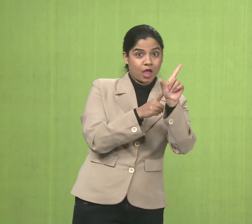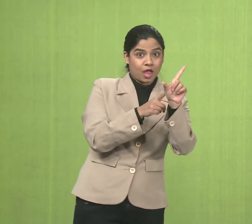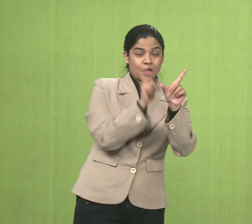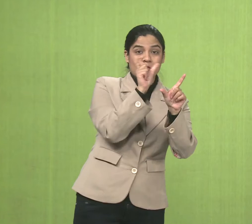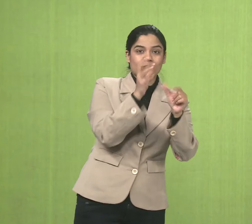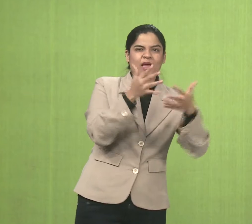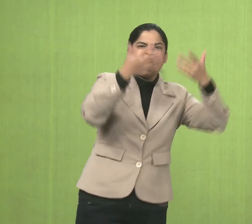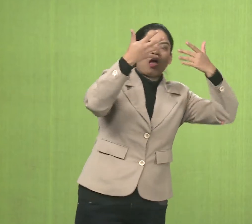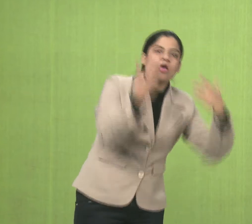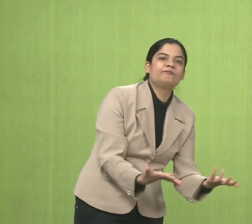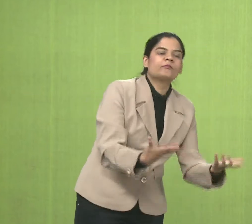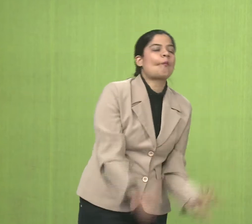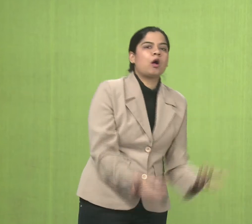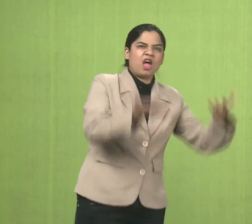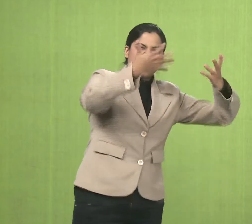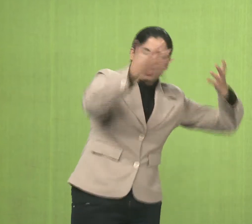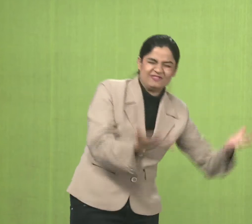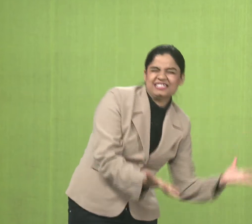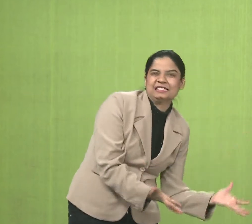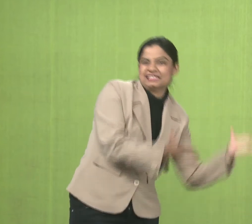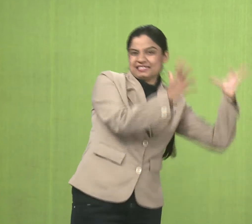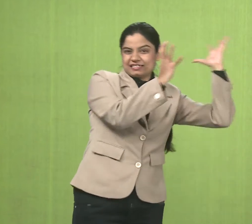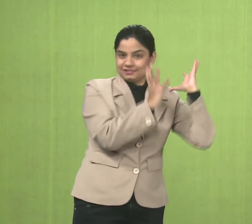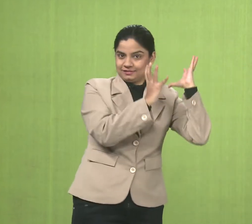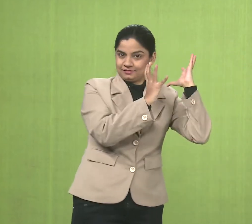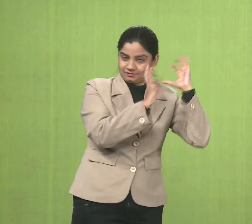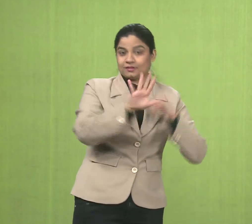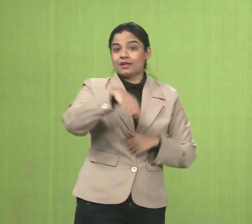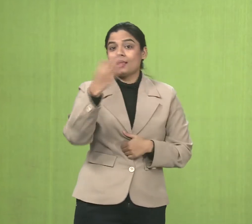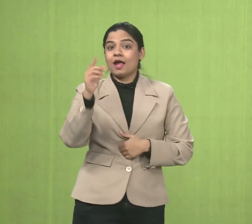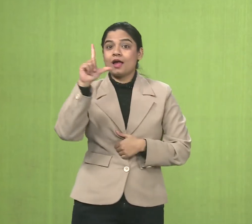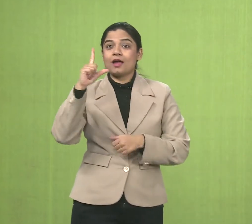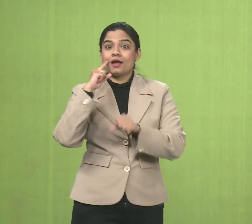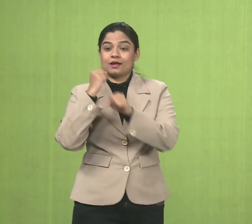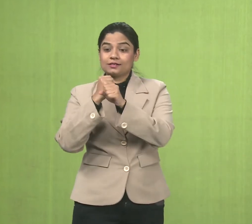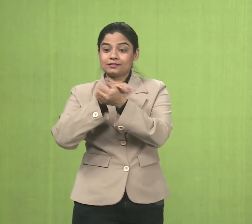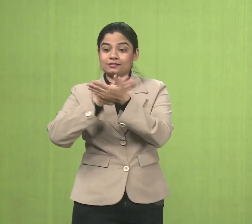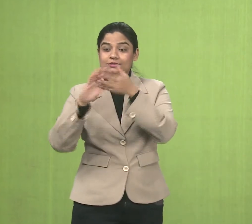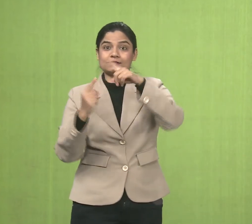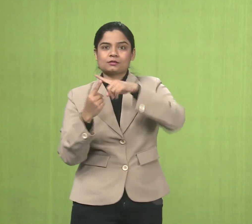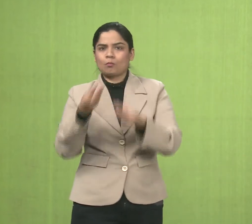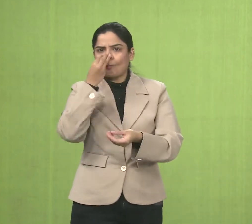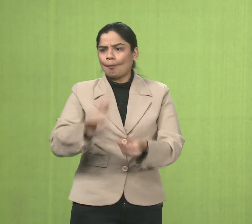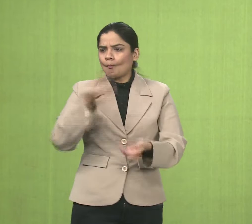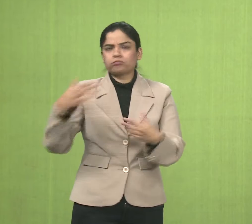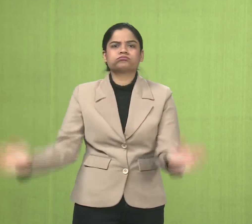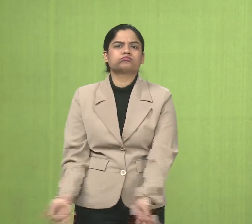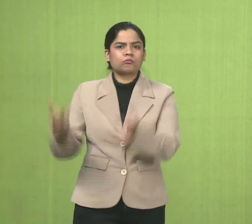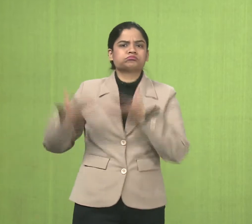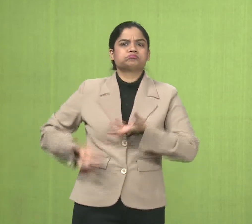Heavy, something that's of a greater weight, difficult to lift. Light is something that's